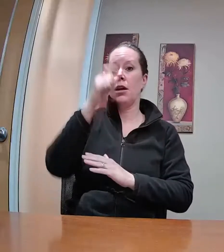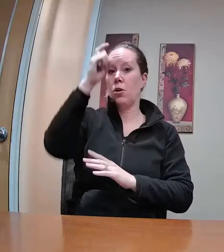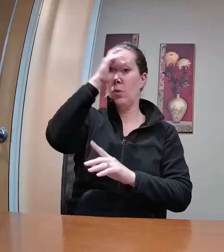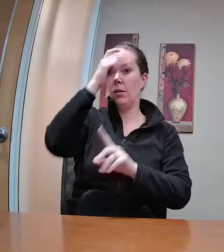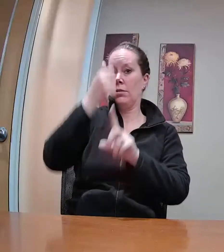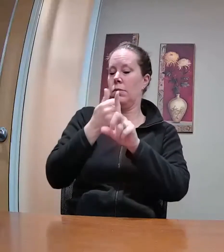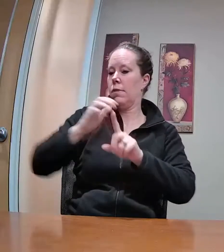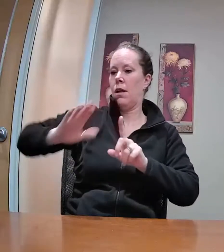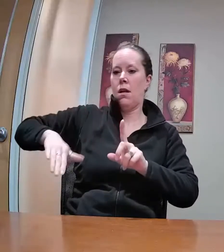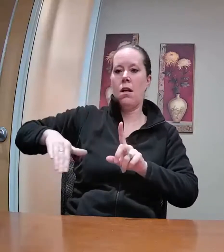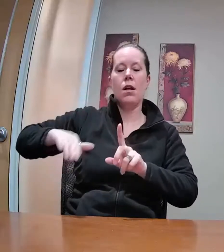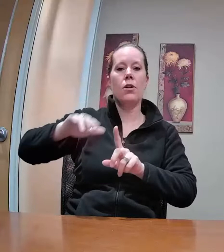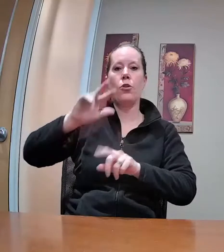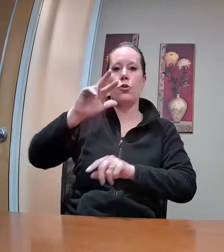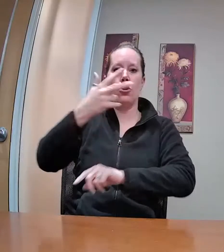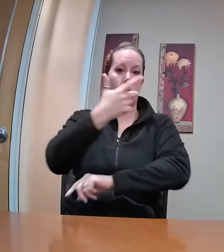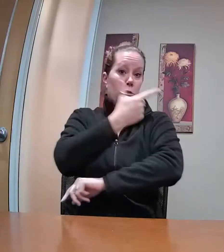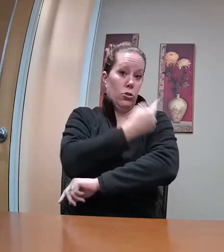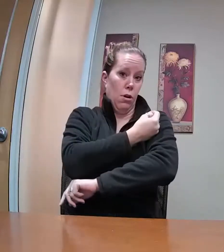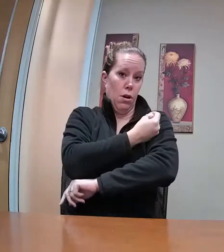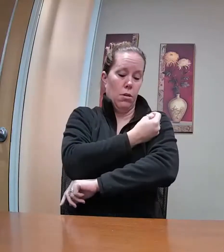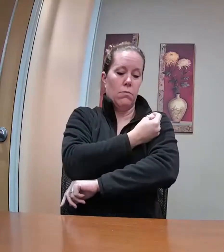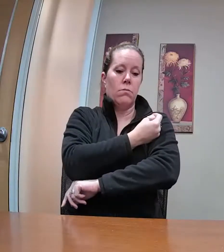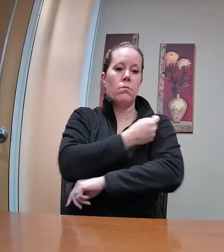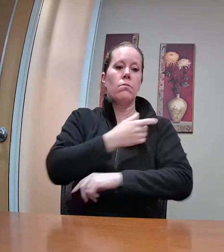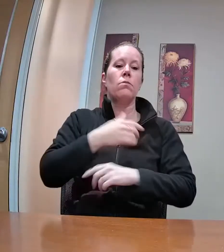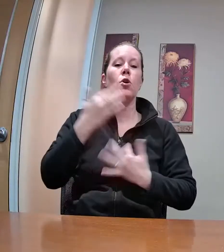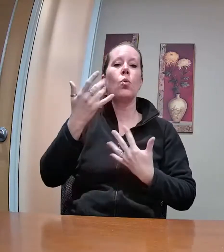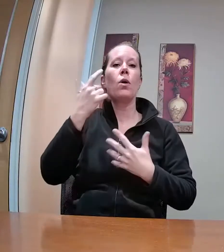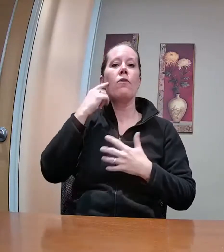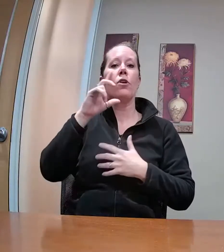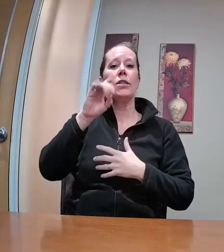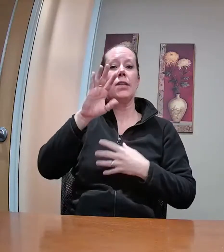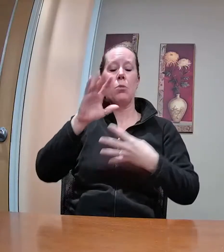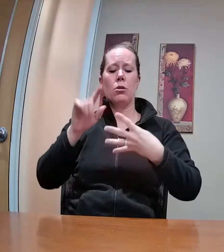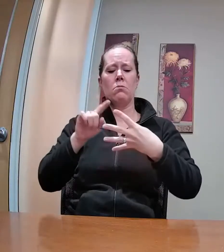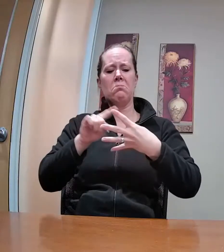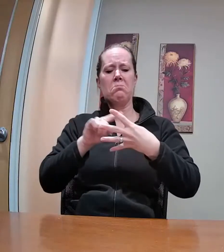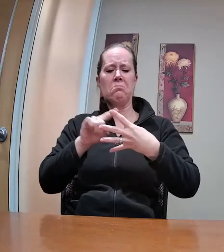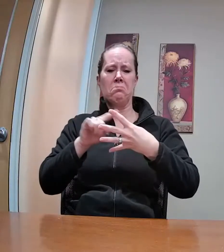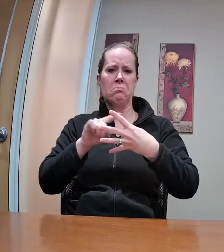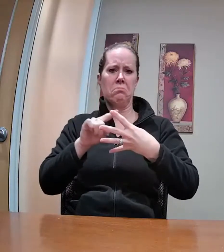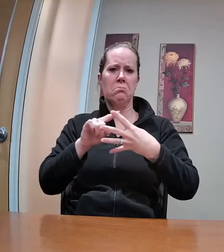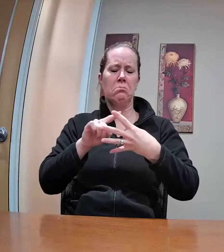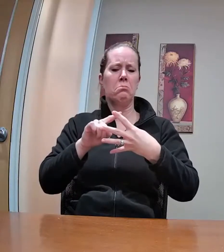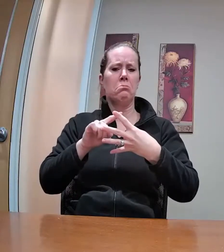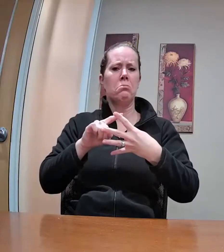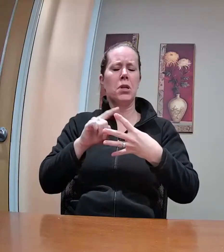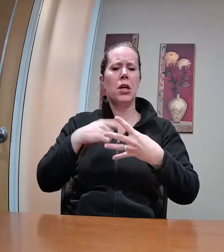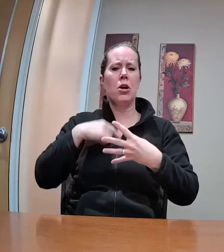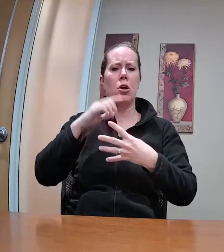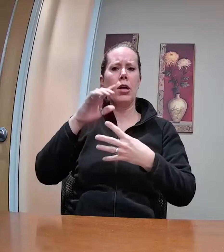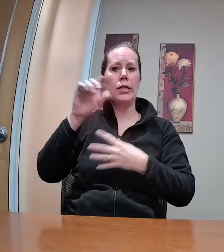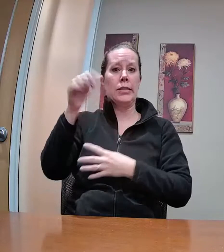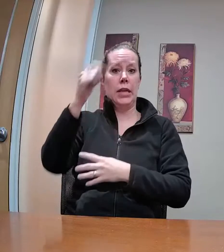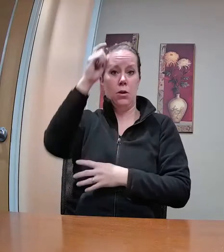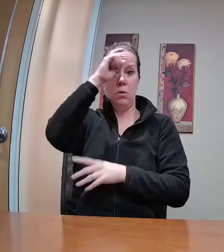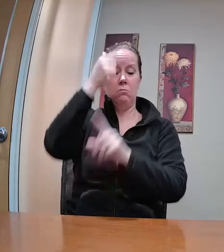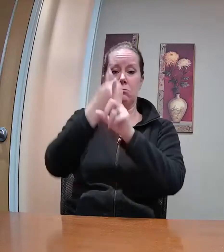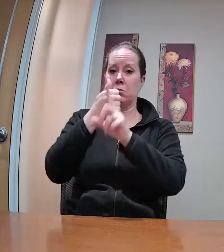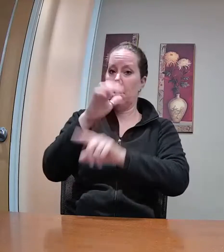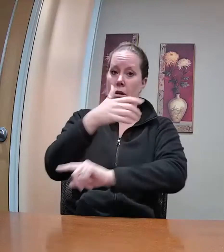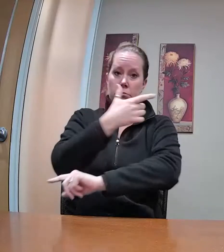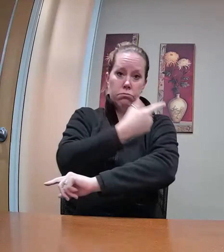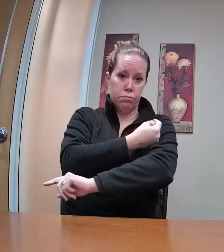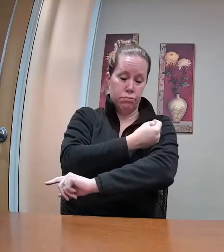third shot. We're waiting until the beginning of December, by which time 10 of these residents who have not had